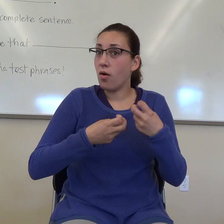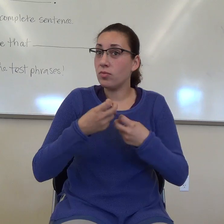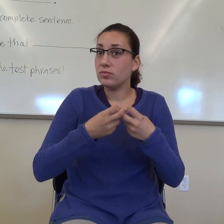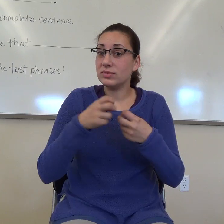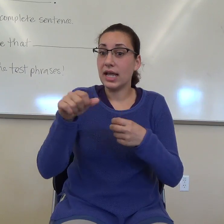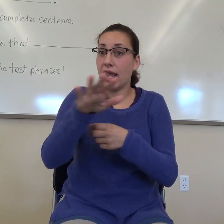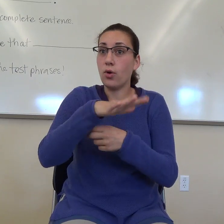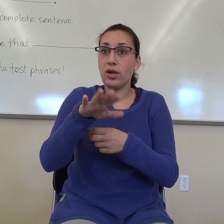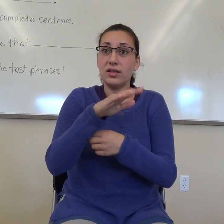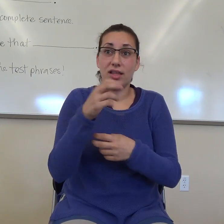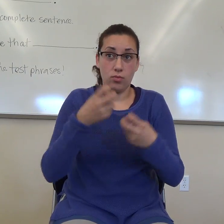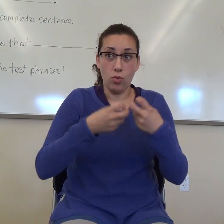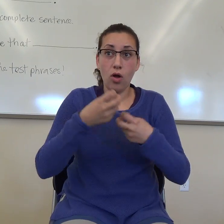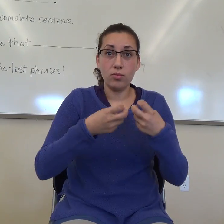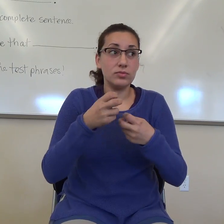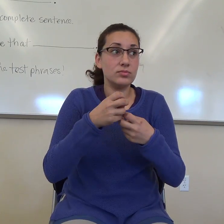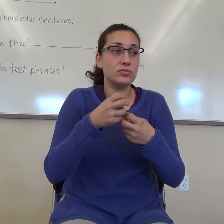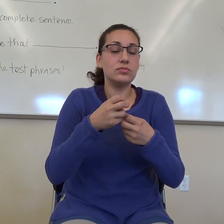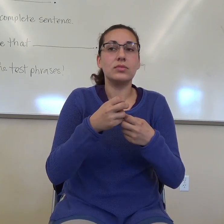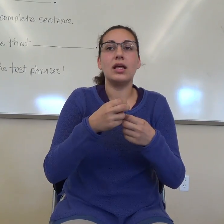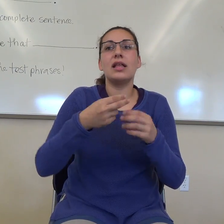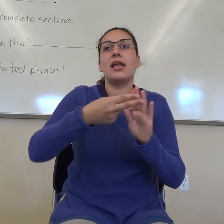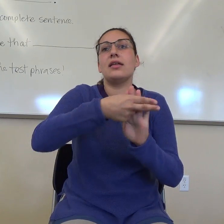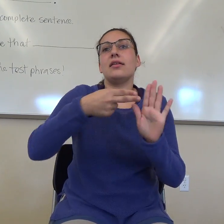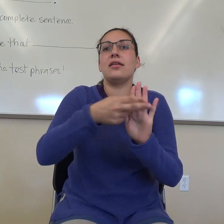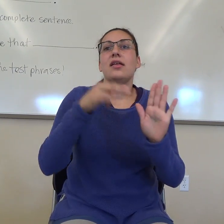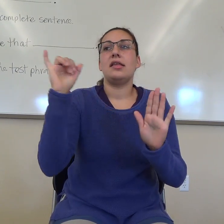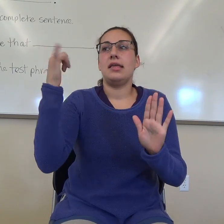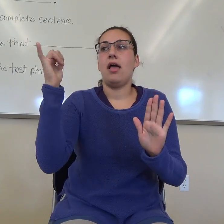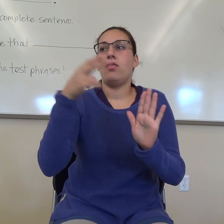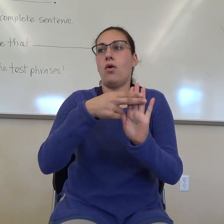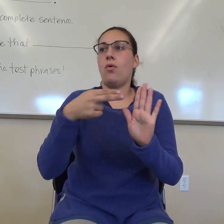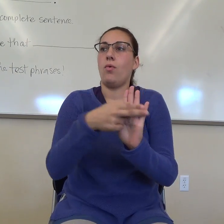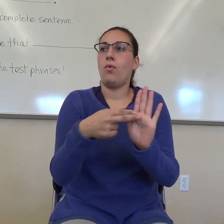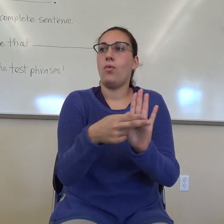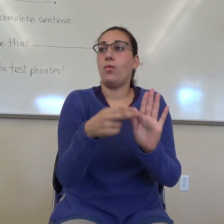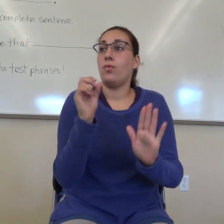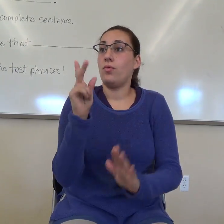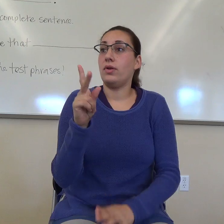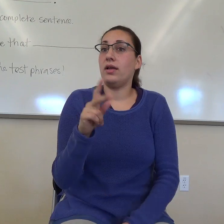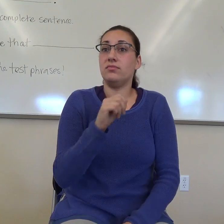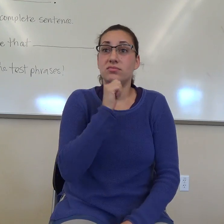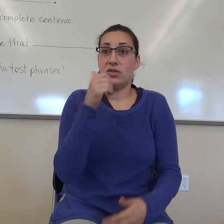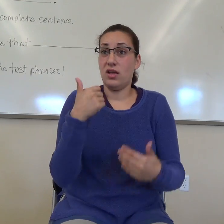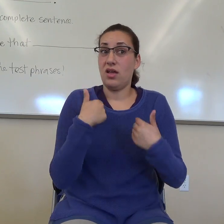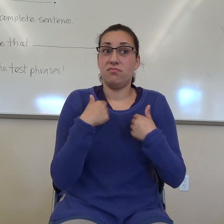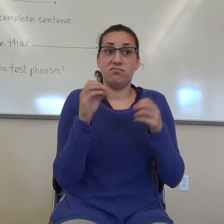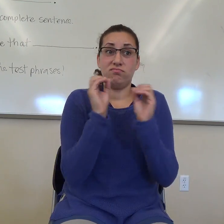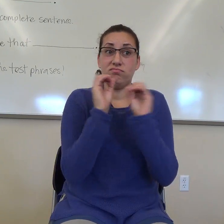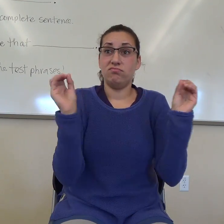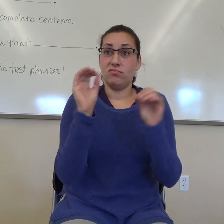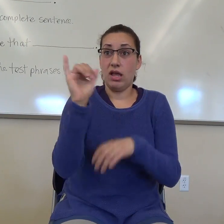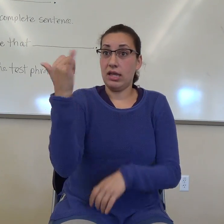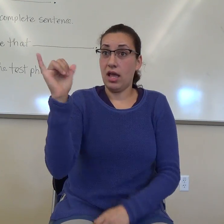So there are several levels of this. If you don't have any yellow marks, you're in pretty good